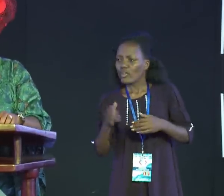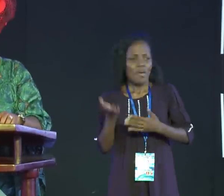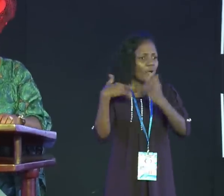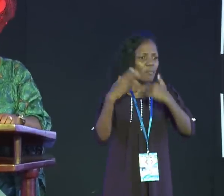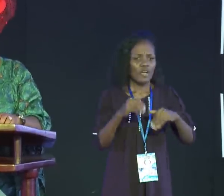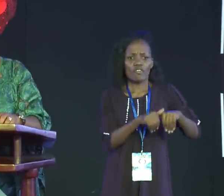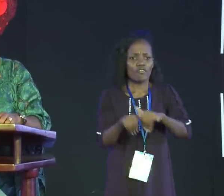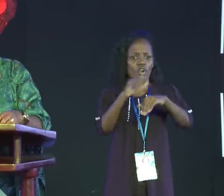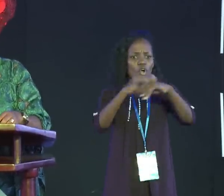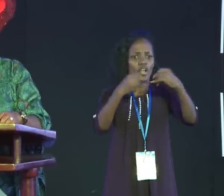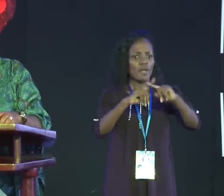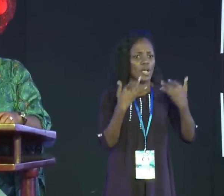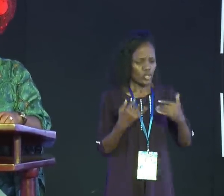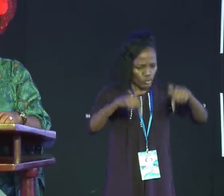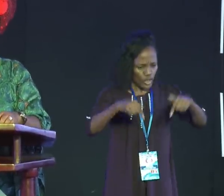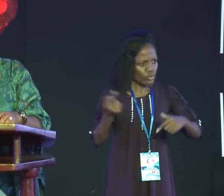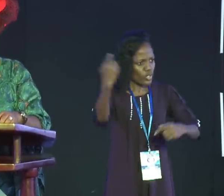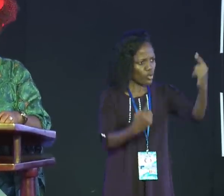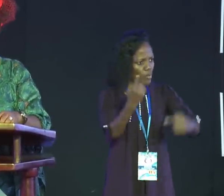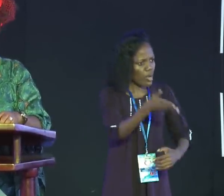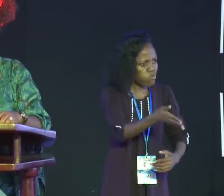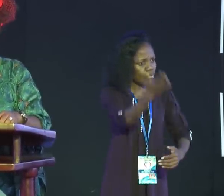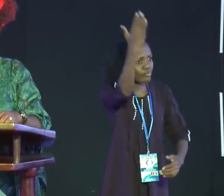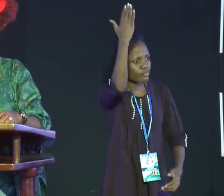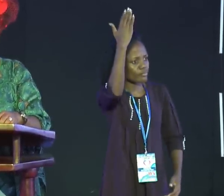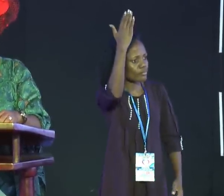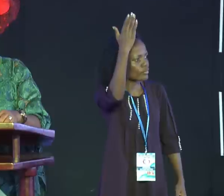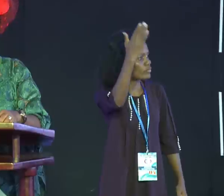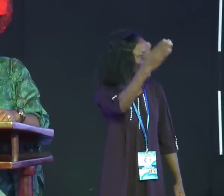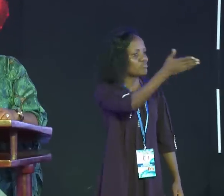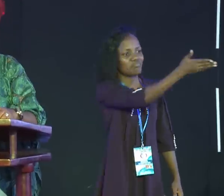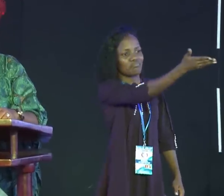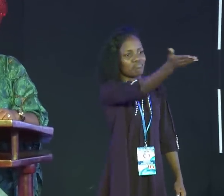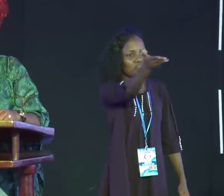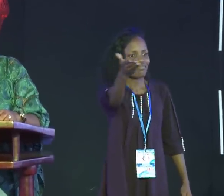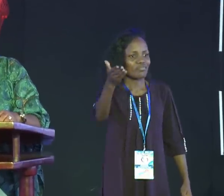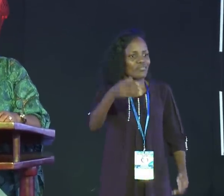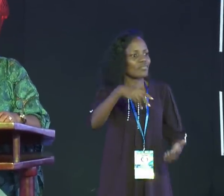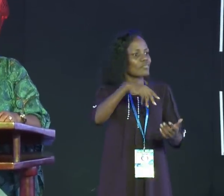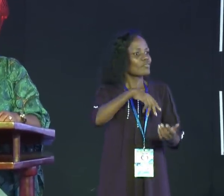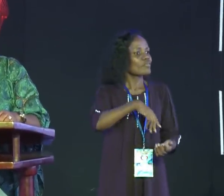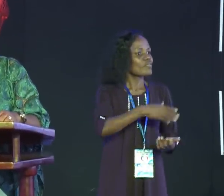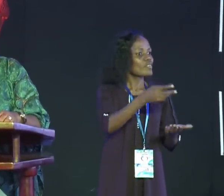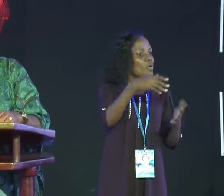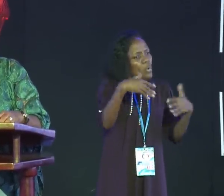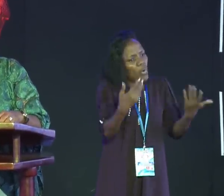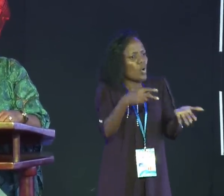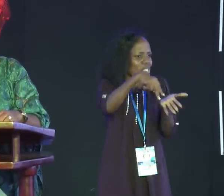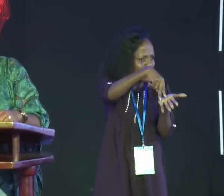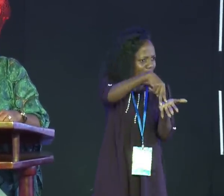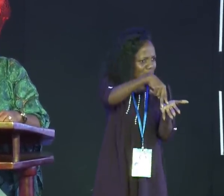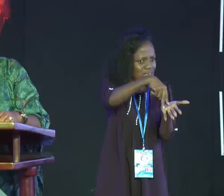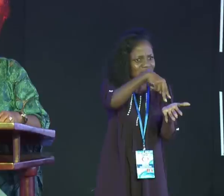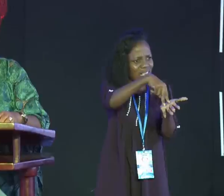If you've been fellowshipping online and you're here in the building, kindly raise your hand. Oh, let me request you